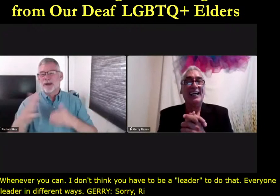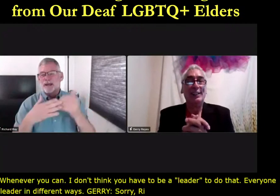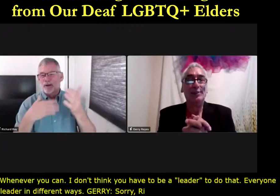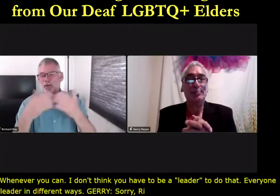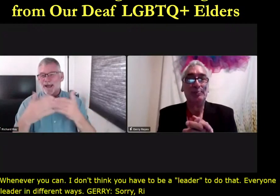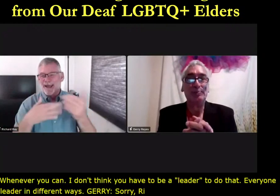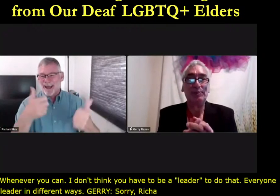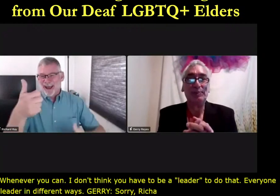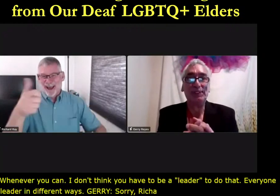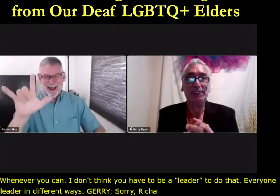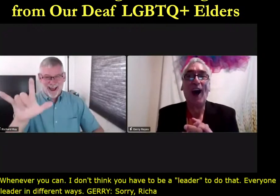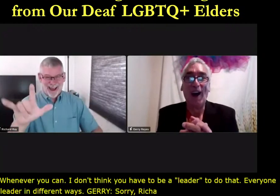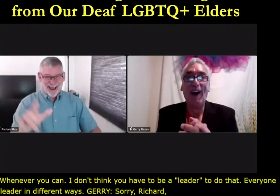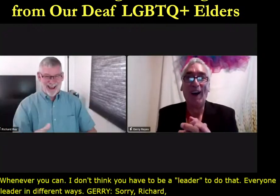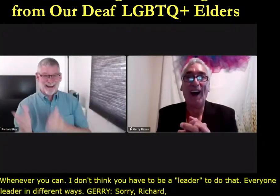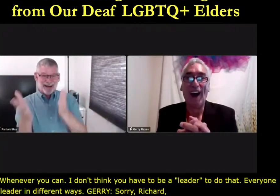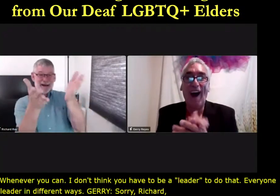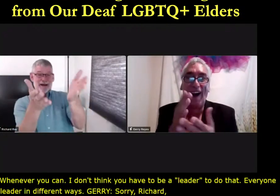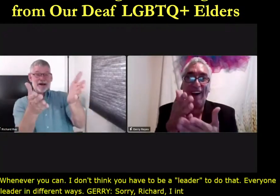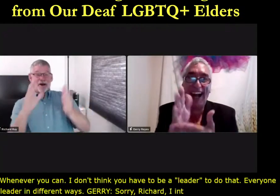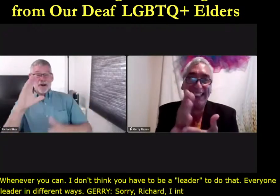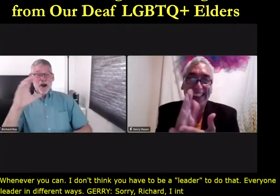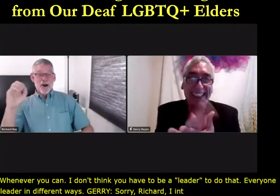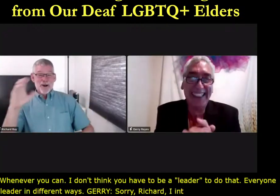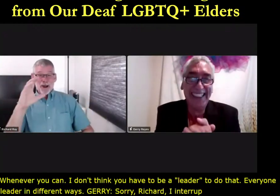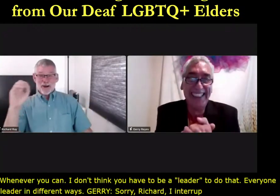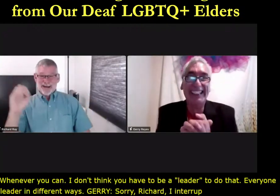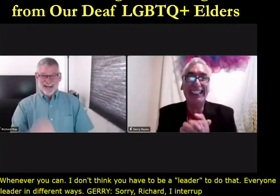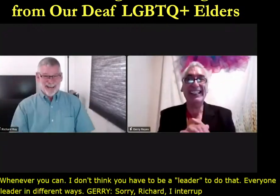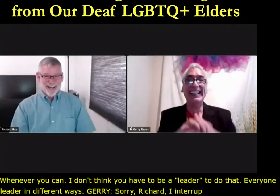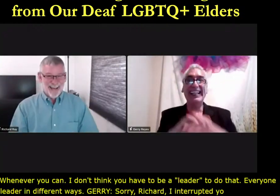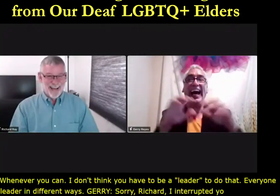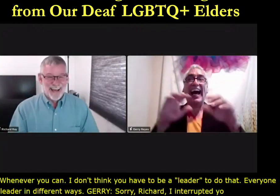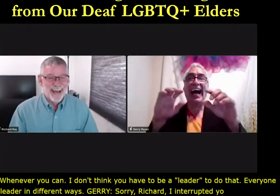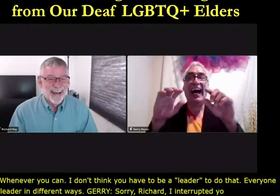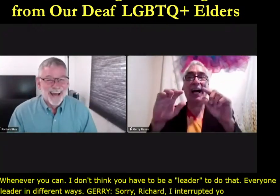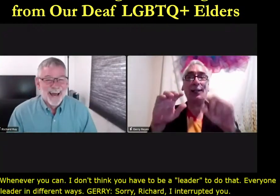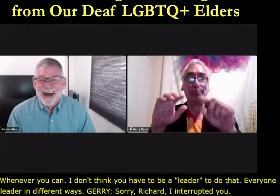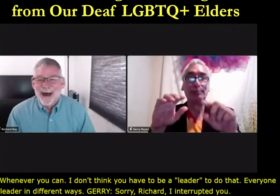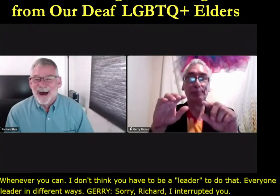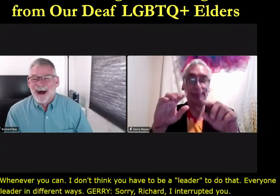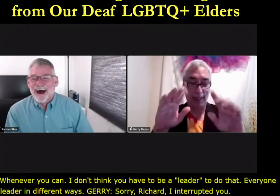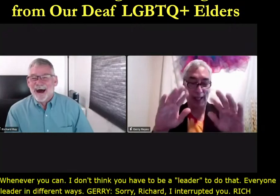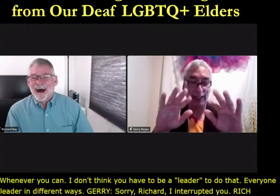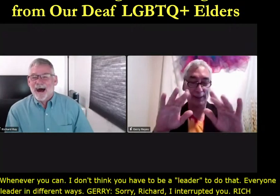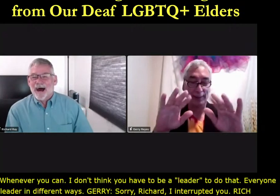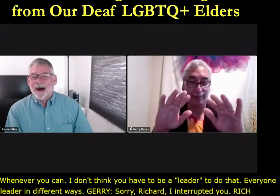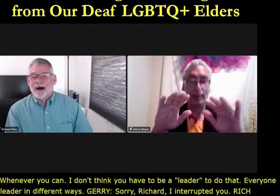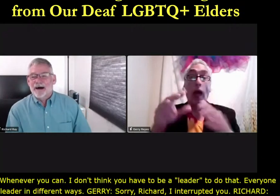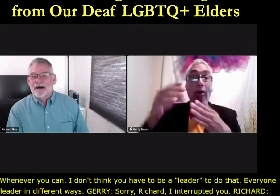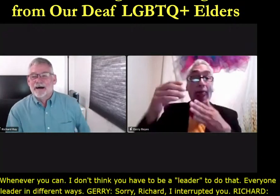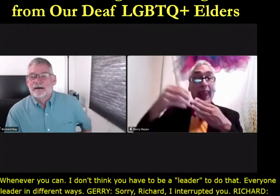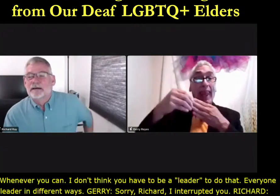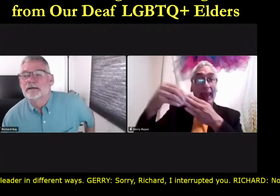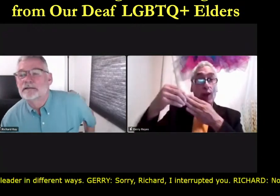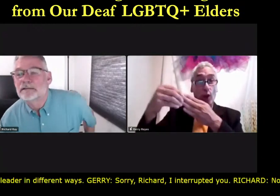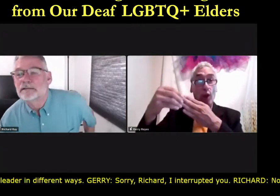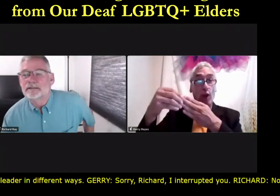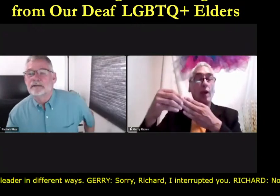no i love you jerry i love you no worries all right all right you can go ahead um what jerry